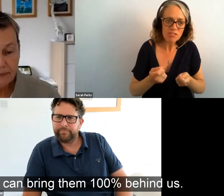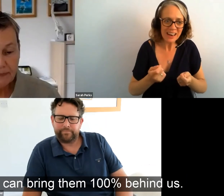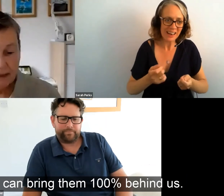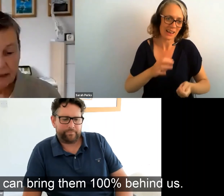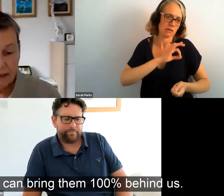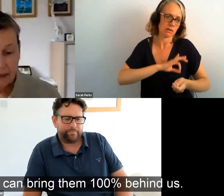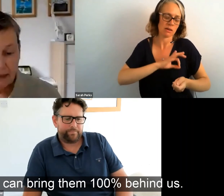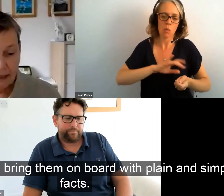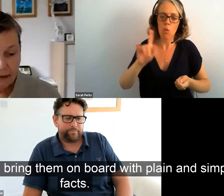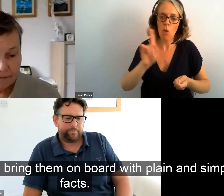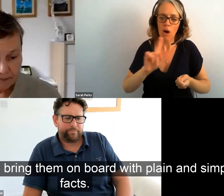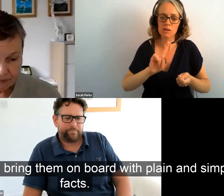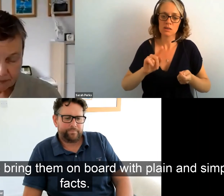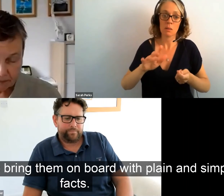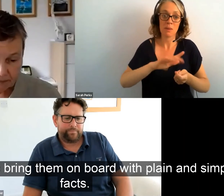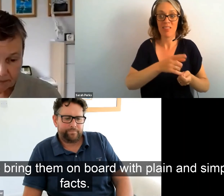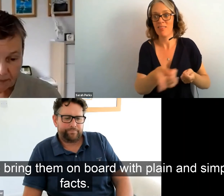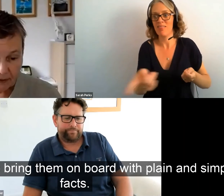us.